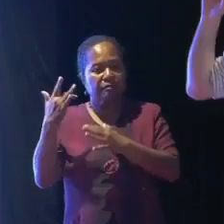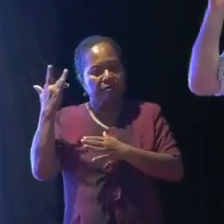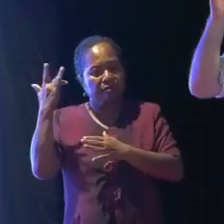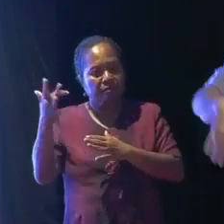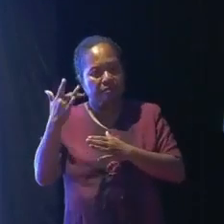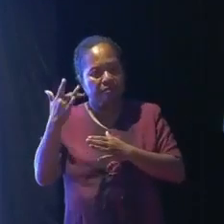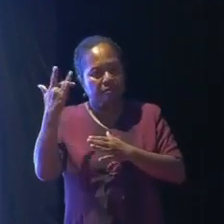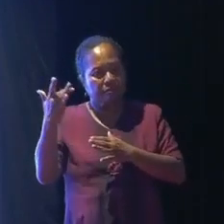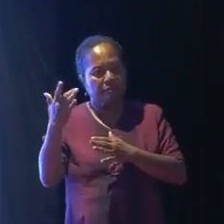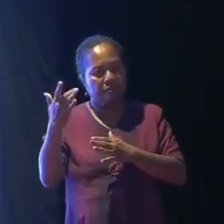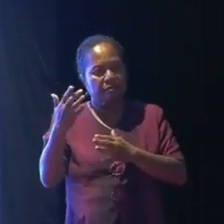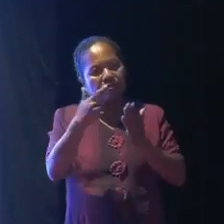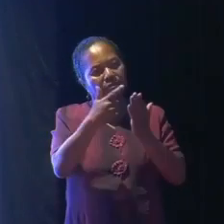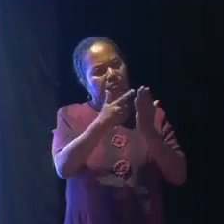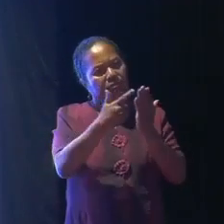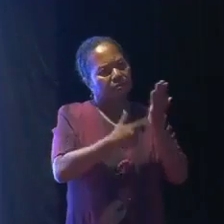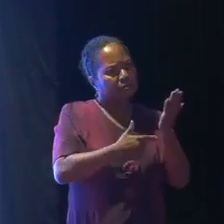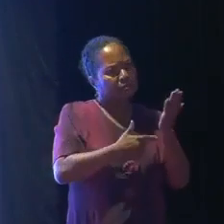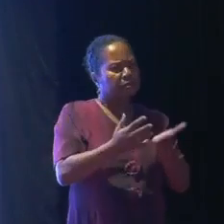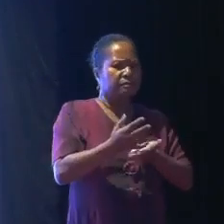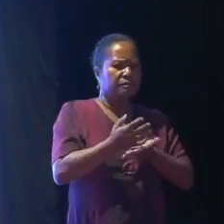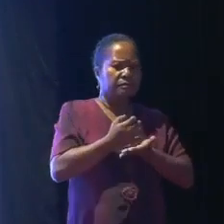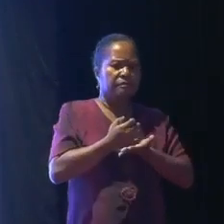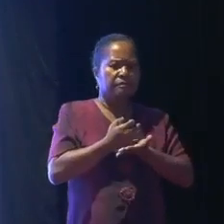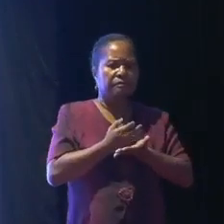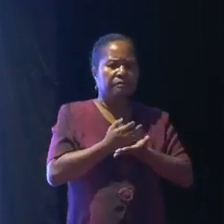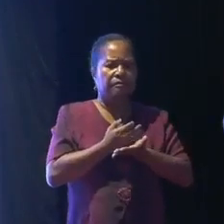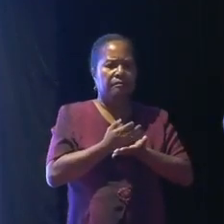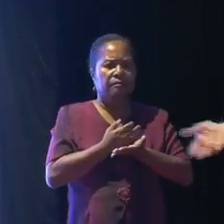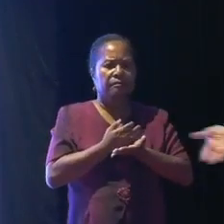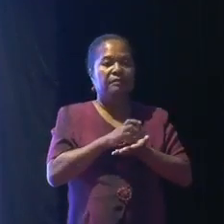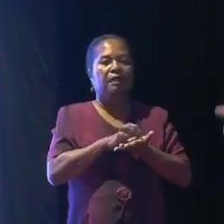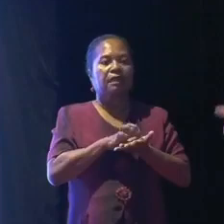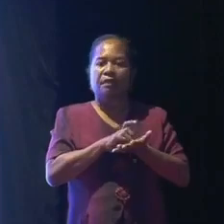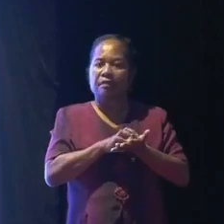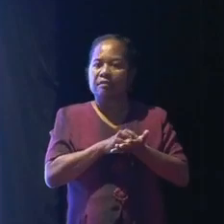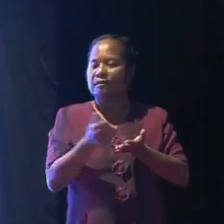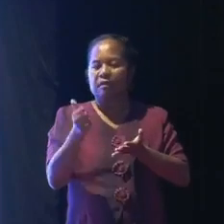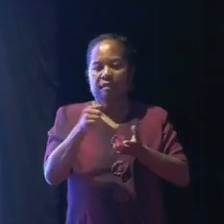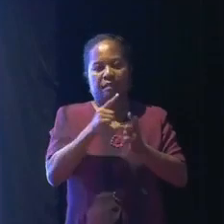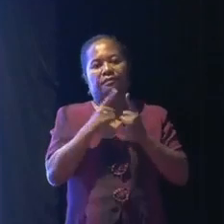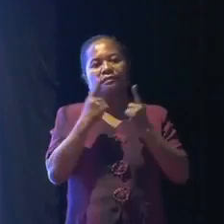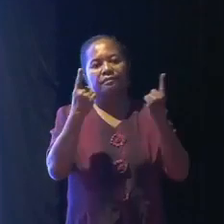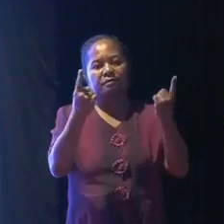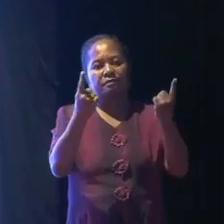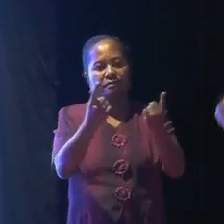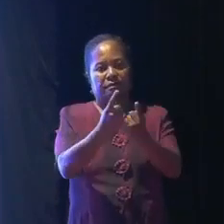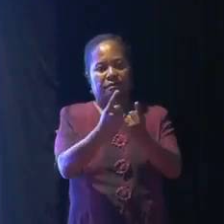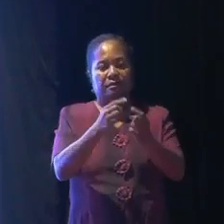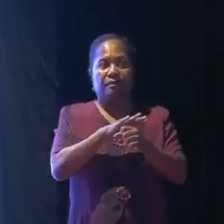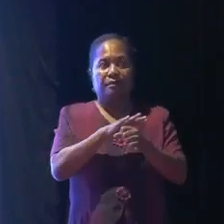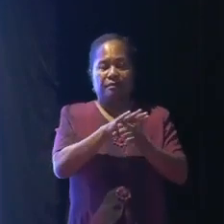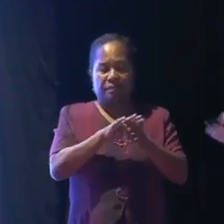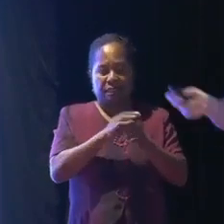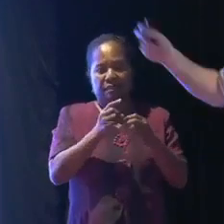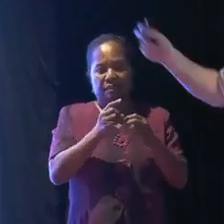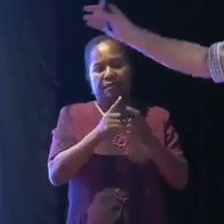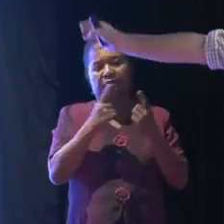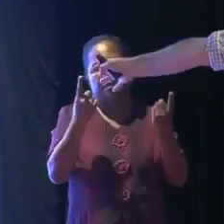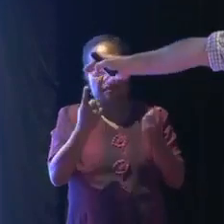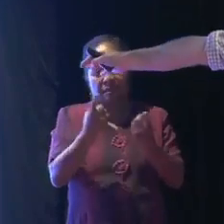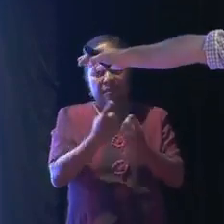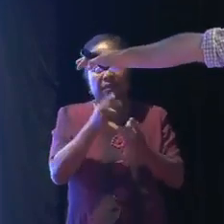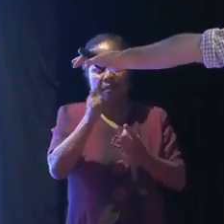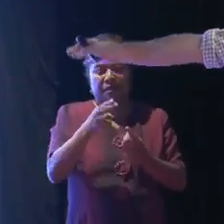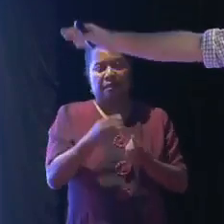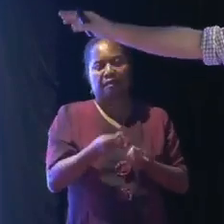and then you should get a list of tax tools to calculate anything that you need to. Okay, so make things very, very simple. And not only